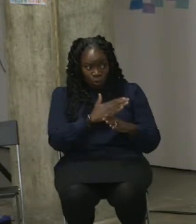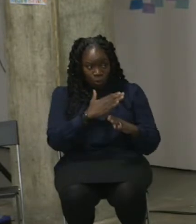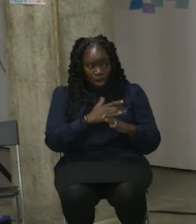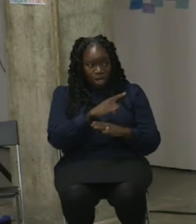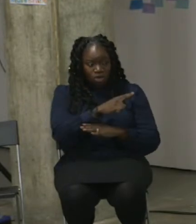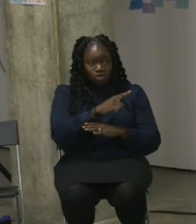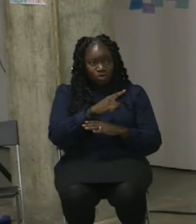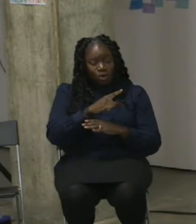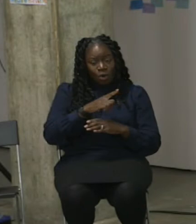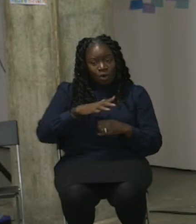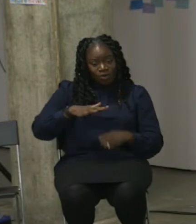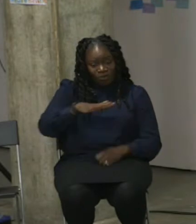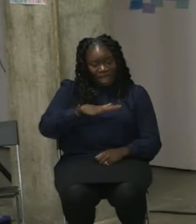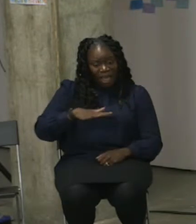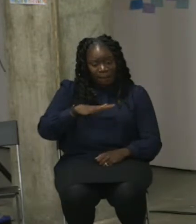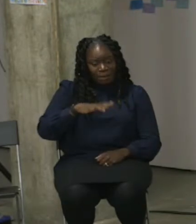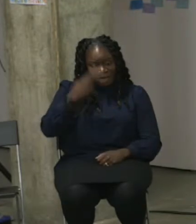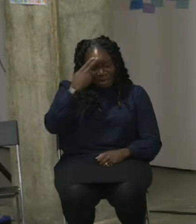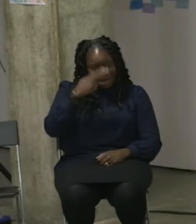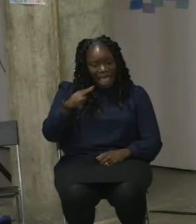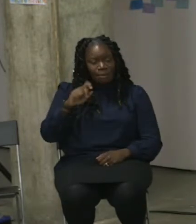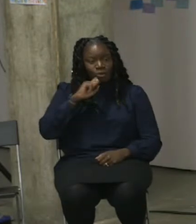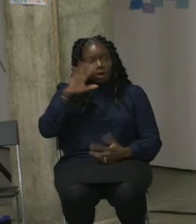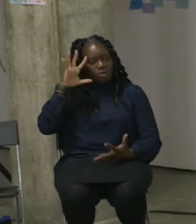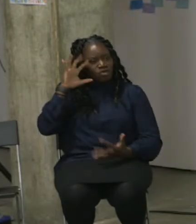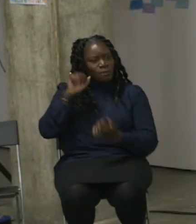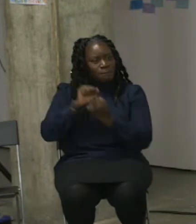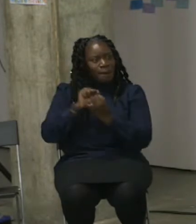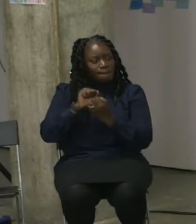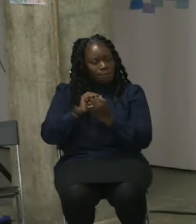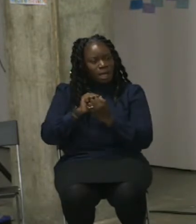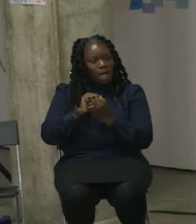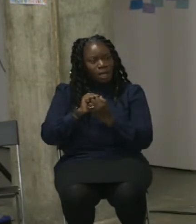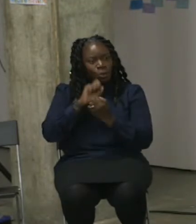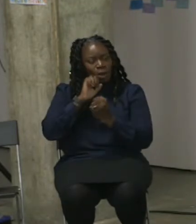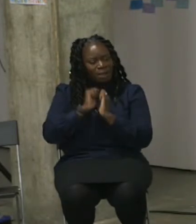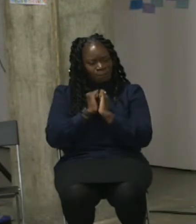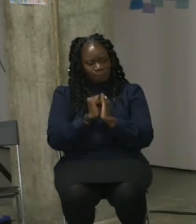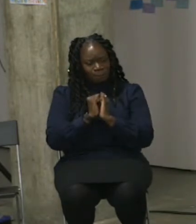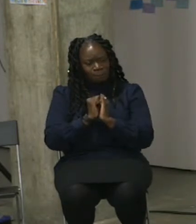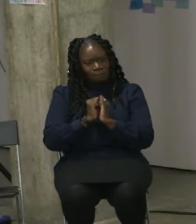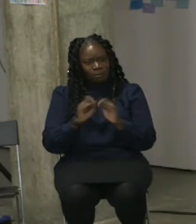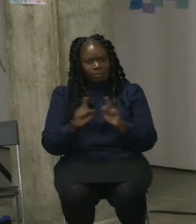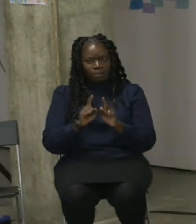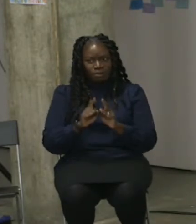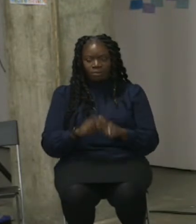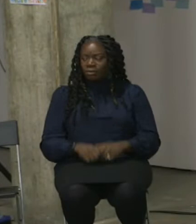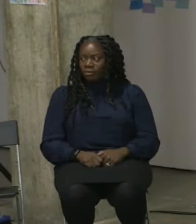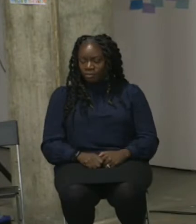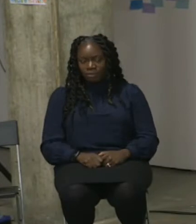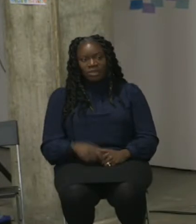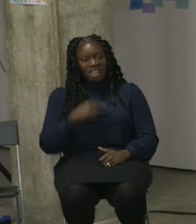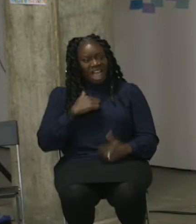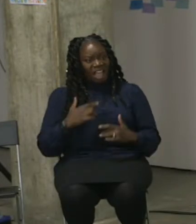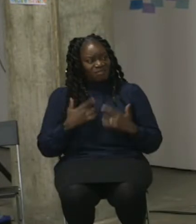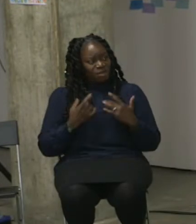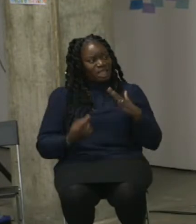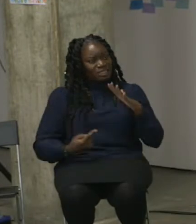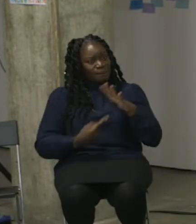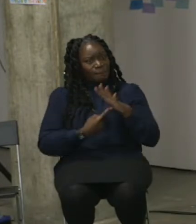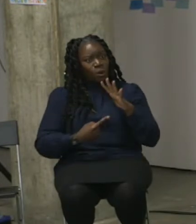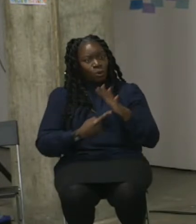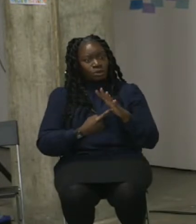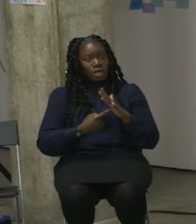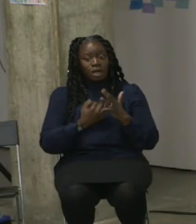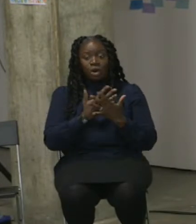have, their names are being remembered and memorialised as well, I think. I always feel that's really important, and I think lots of